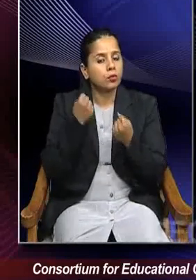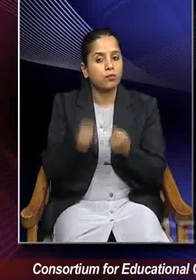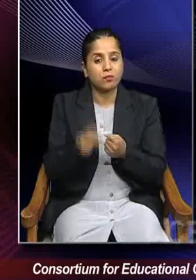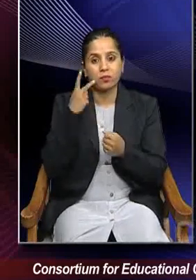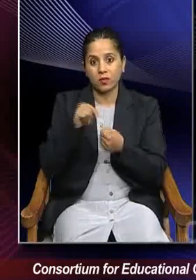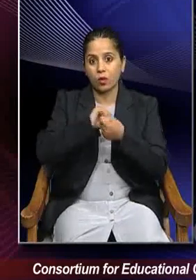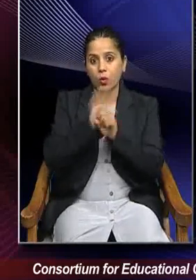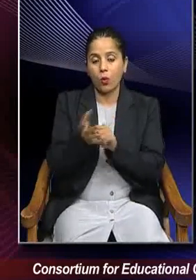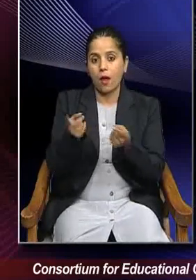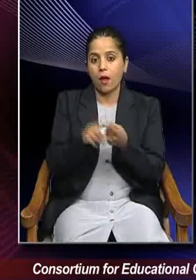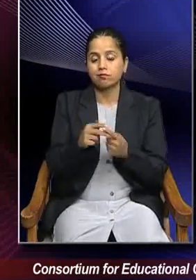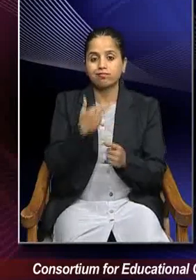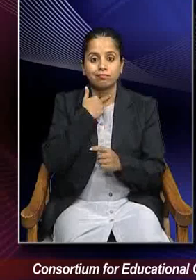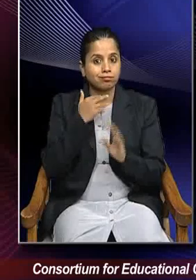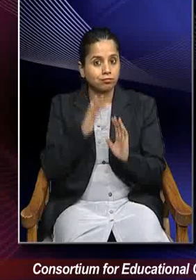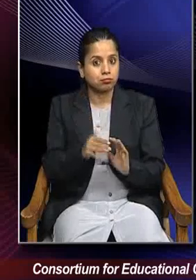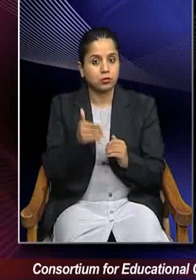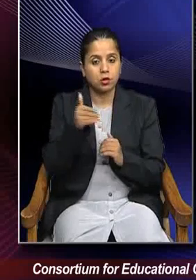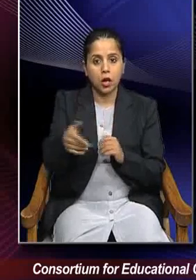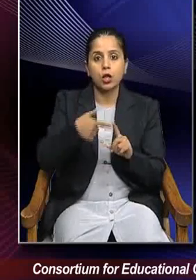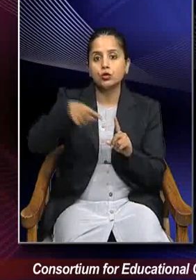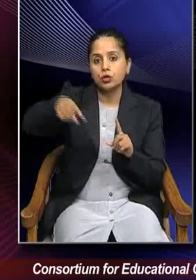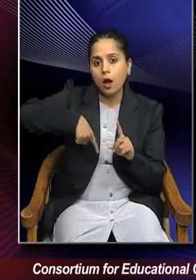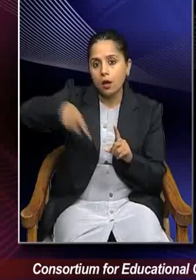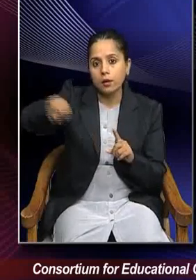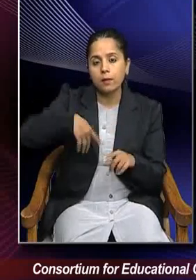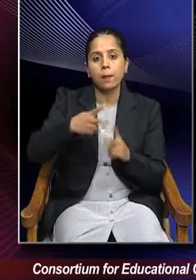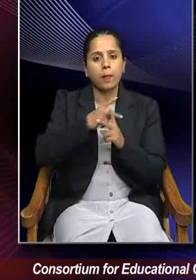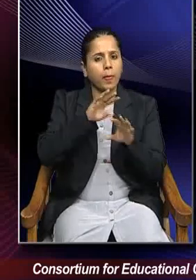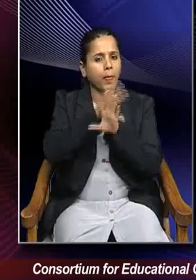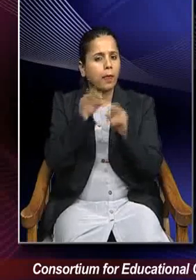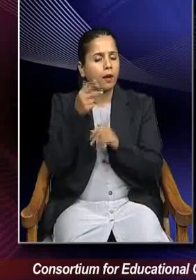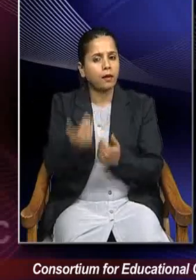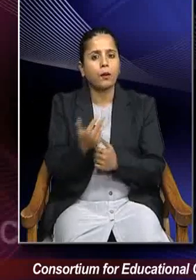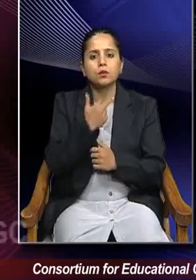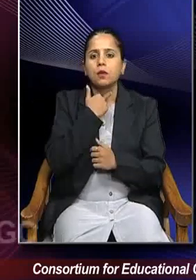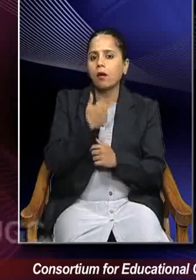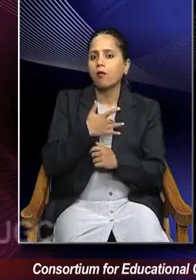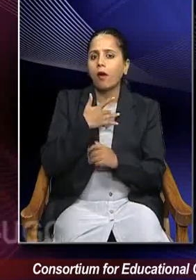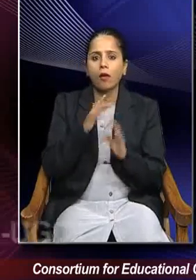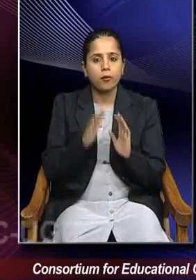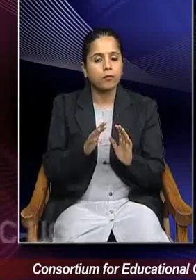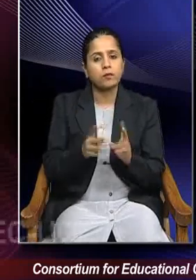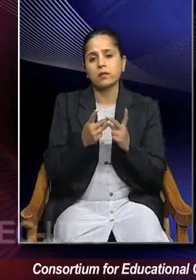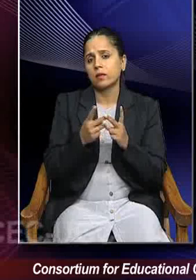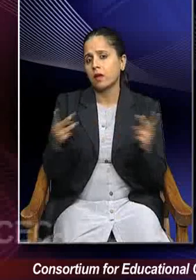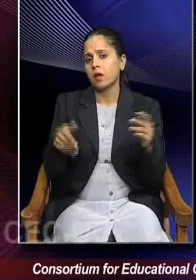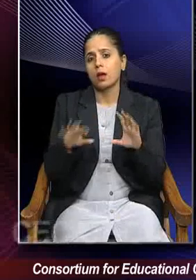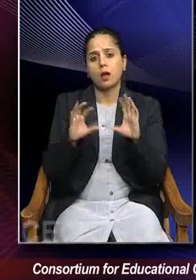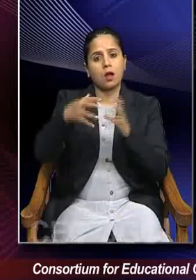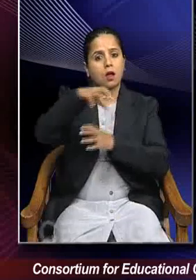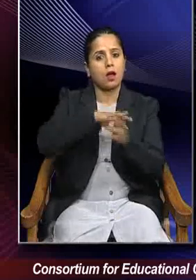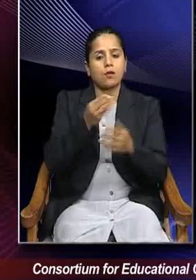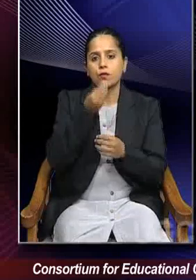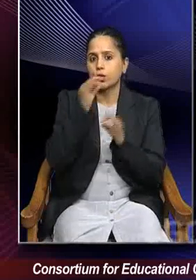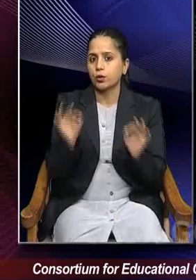struck and movement of transportation, aircraft, everything was stuck. So several countries had no